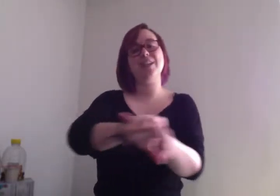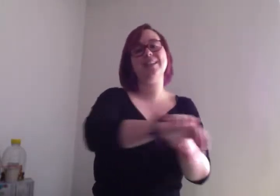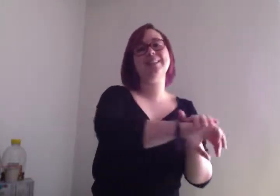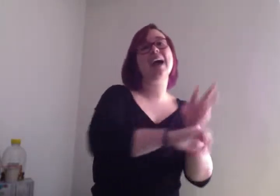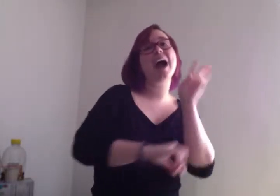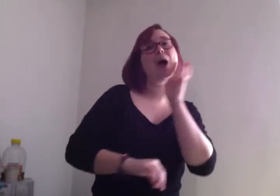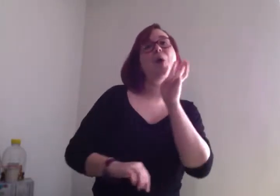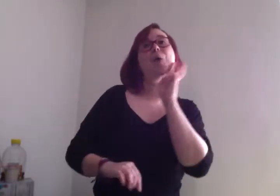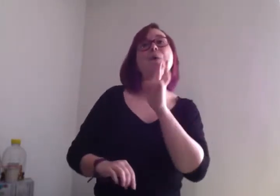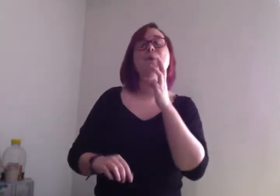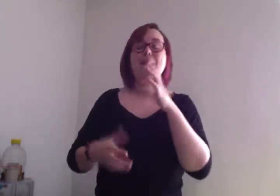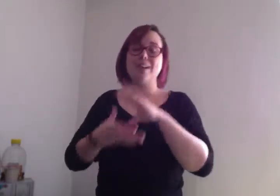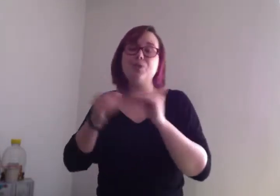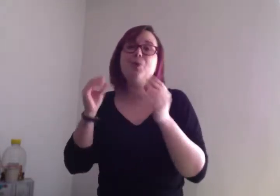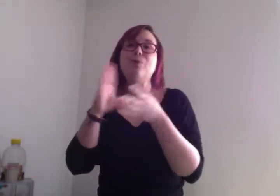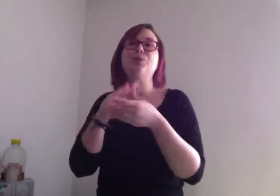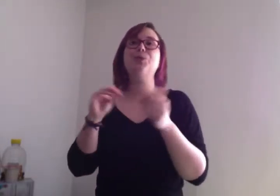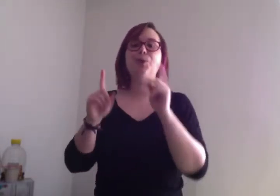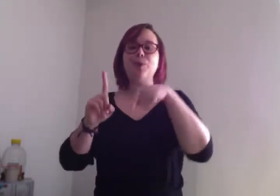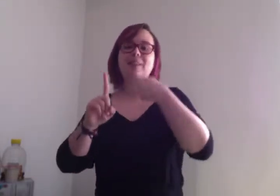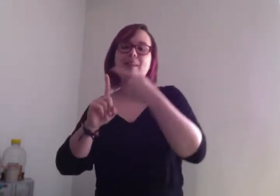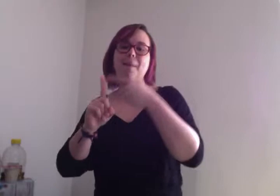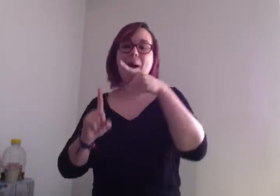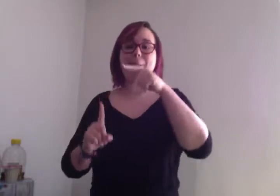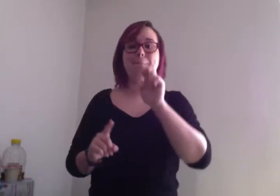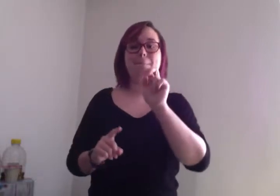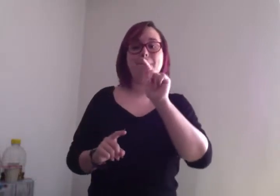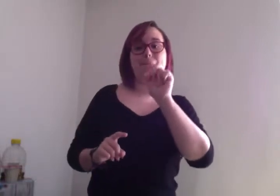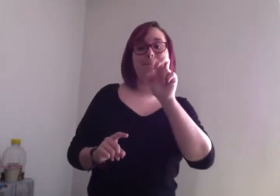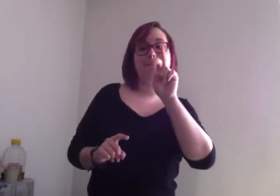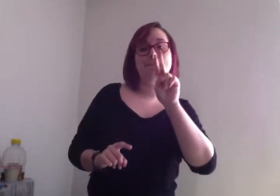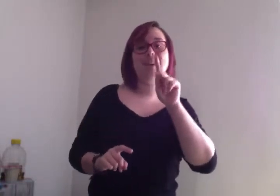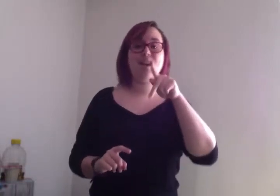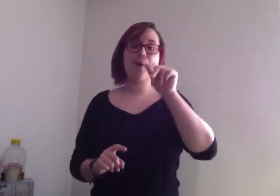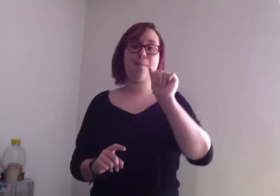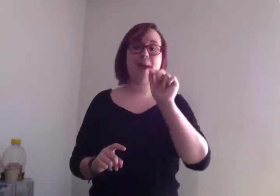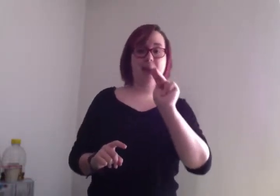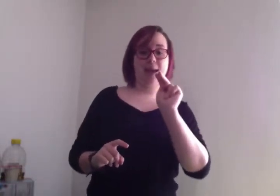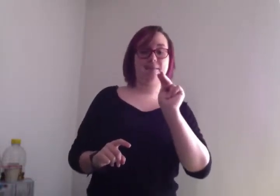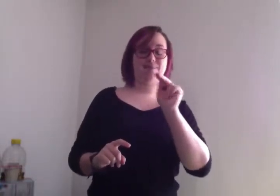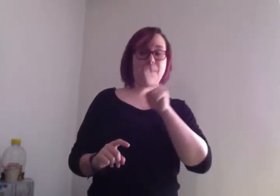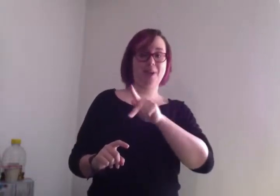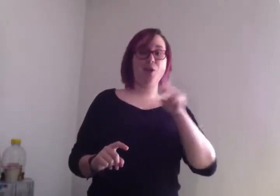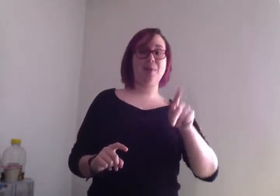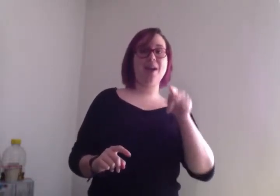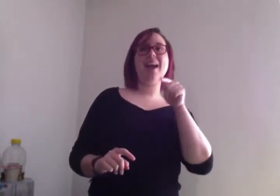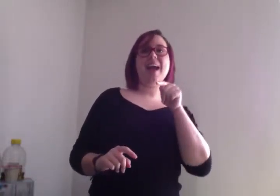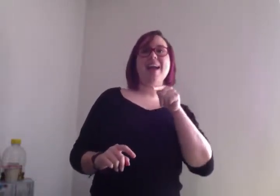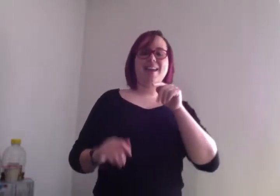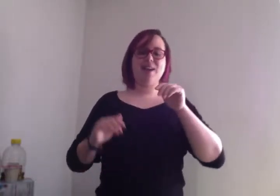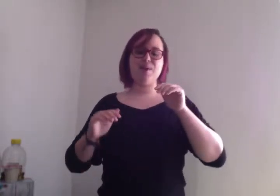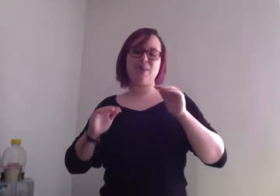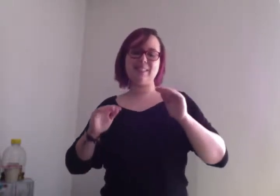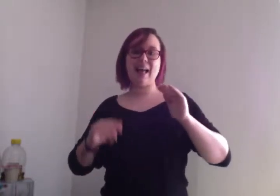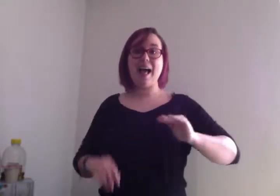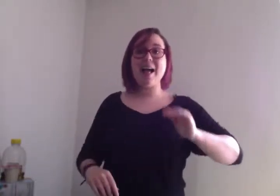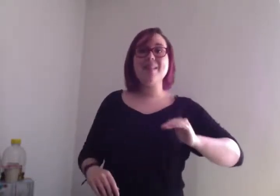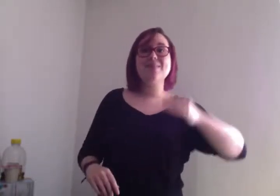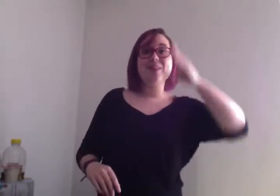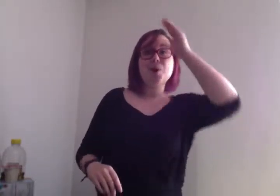little boy who decided never to grow up. He lives in a faraway Neverland, full of adventure and